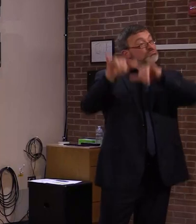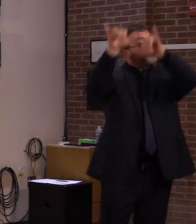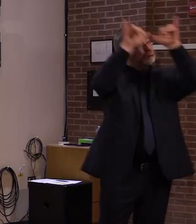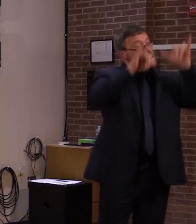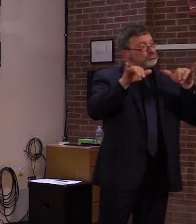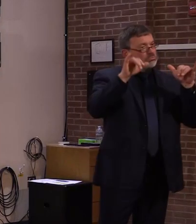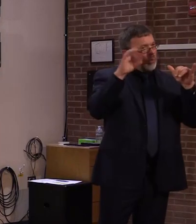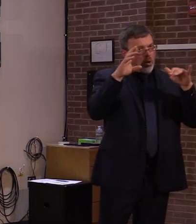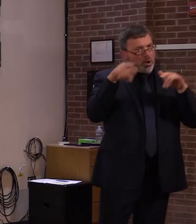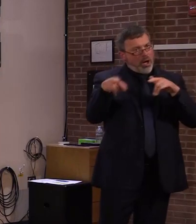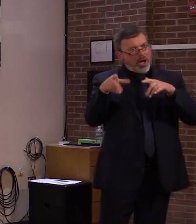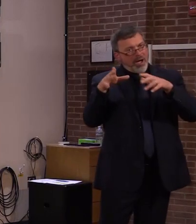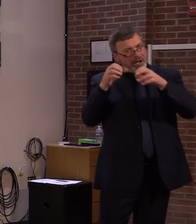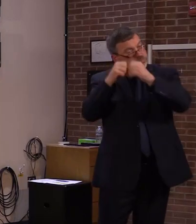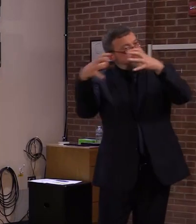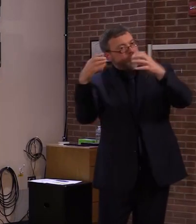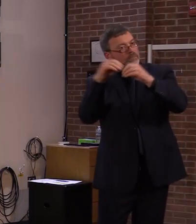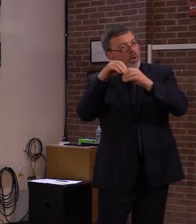others?